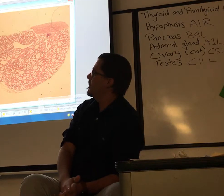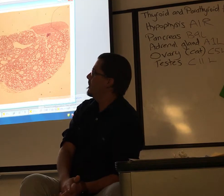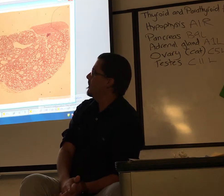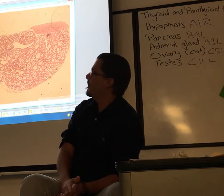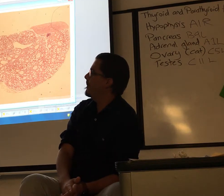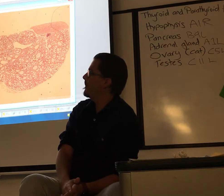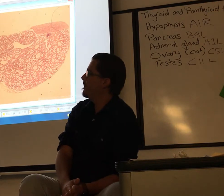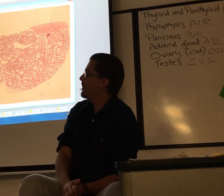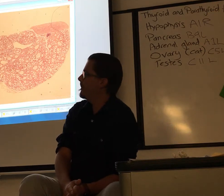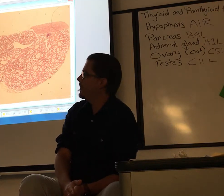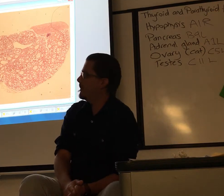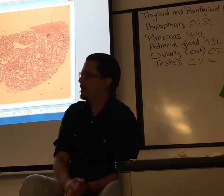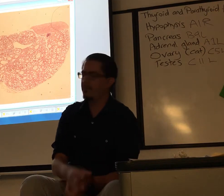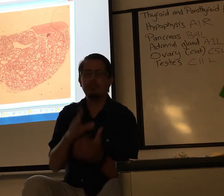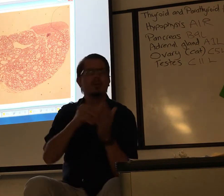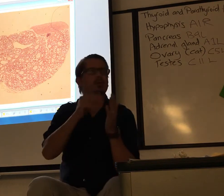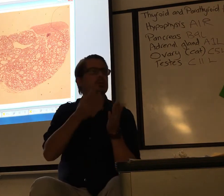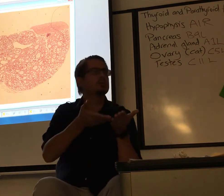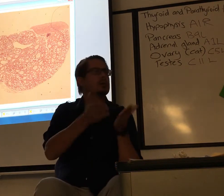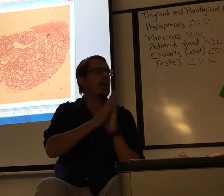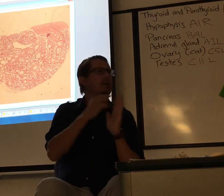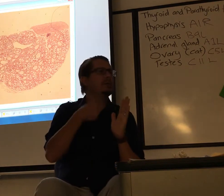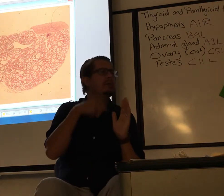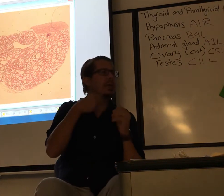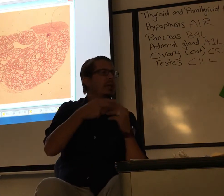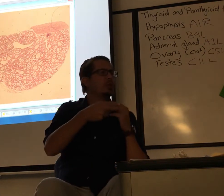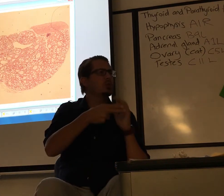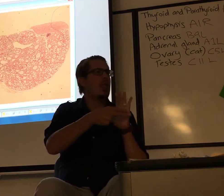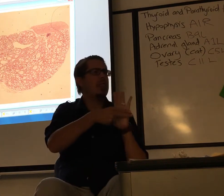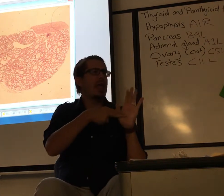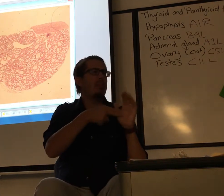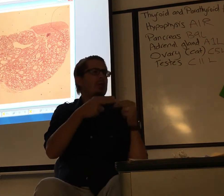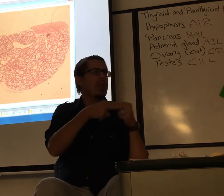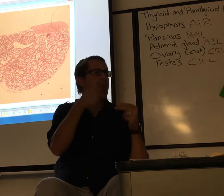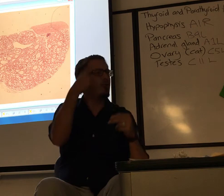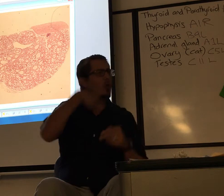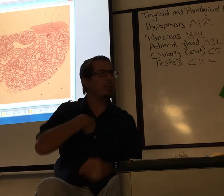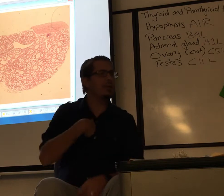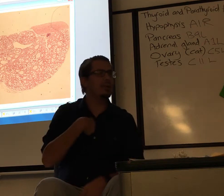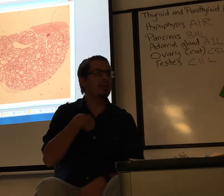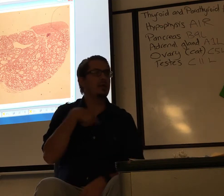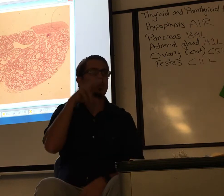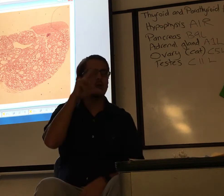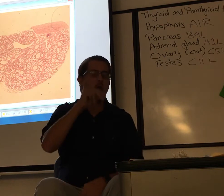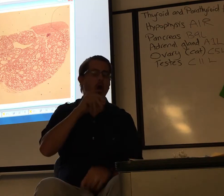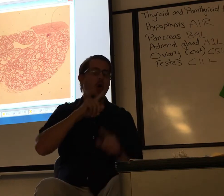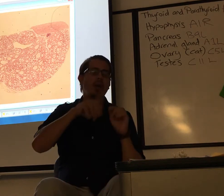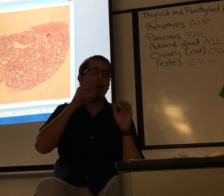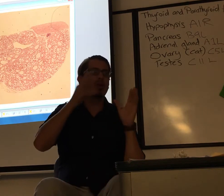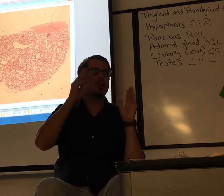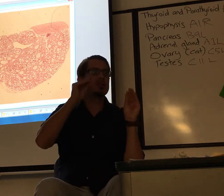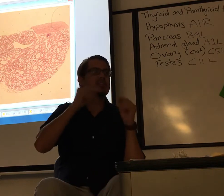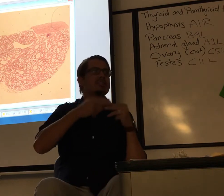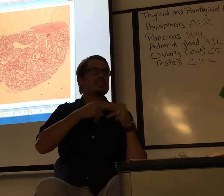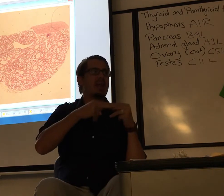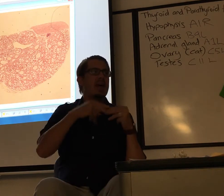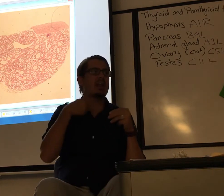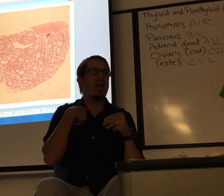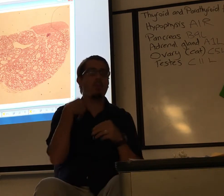Now, students always ask me, can you label the slides for us? Well, no, but I will teach the slides. And I am recording this, and I will upload